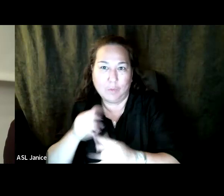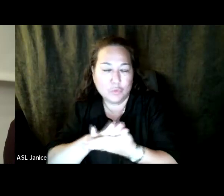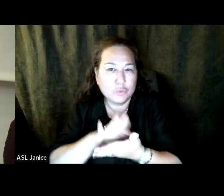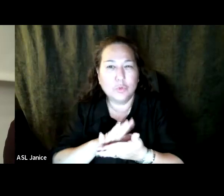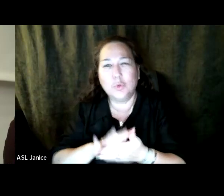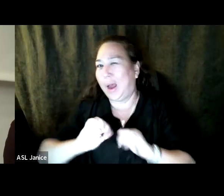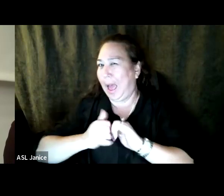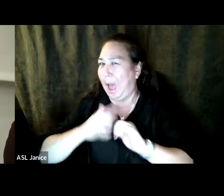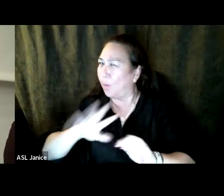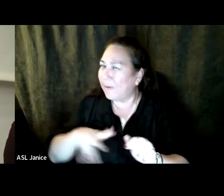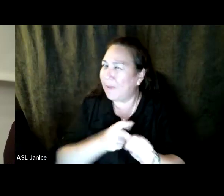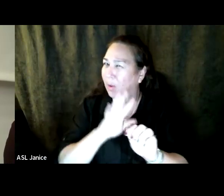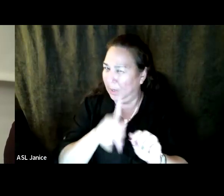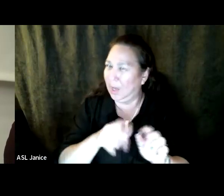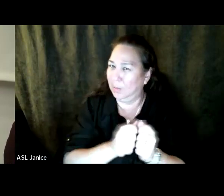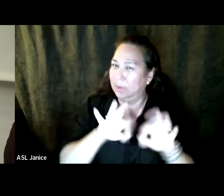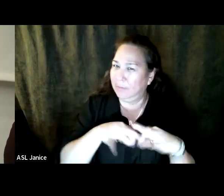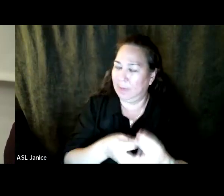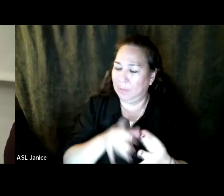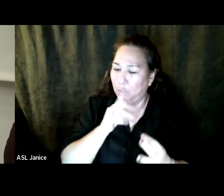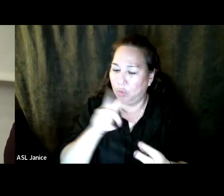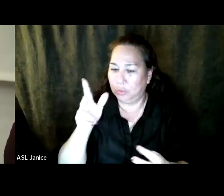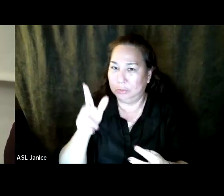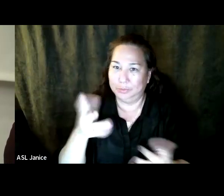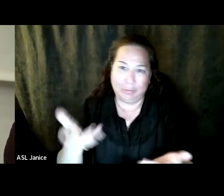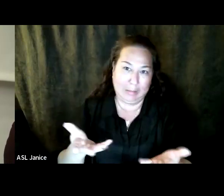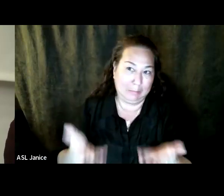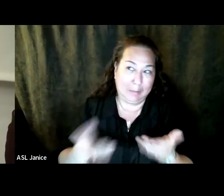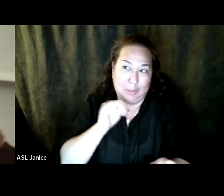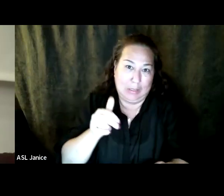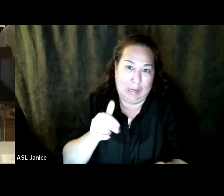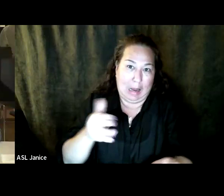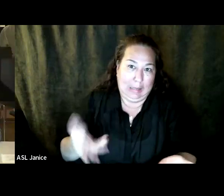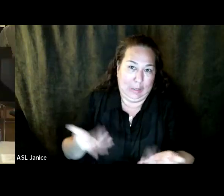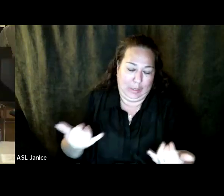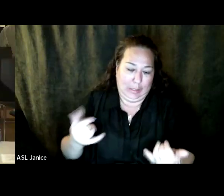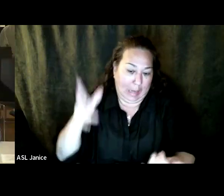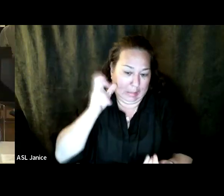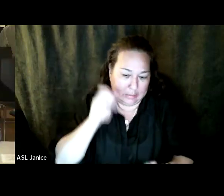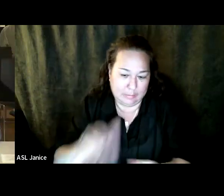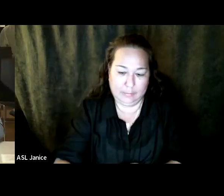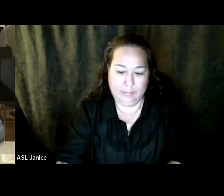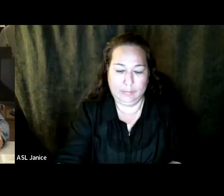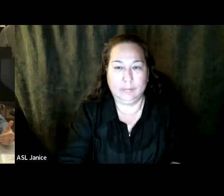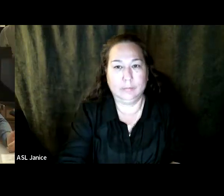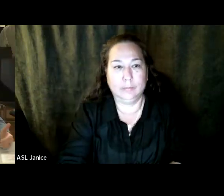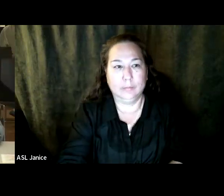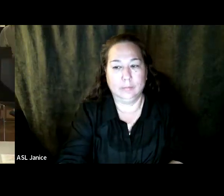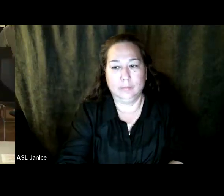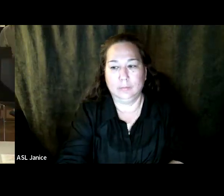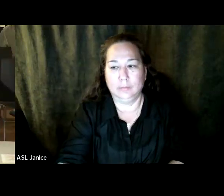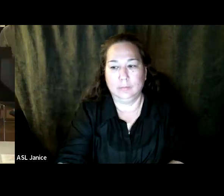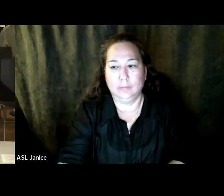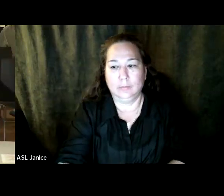families that Yep. are not listening right now, for example. Yeah, no. So we have all of our past